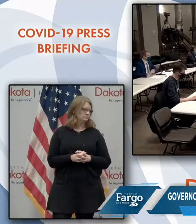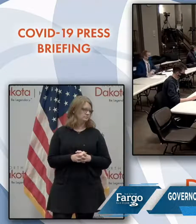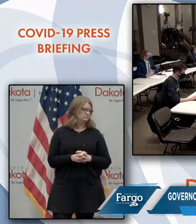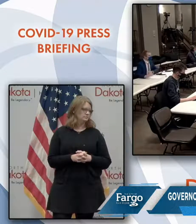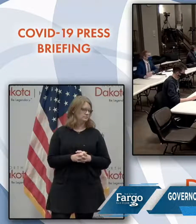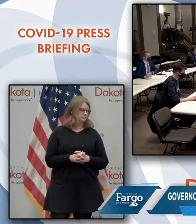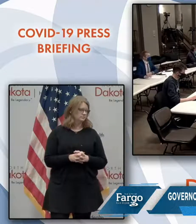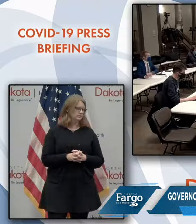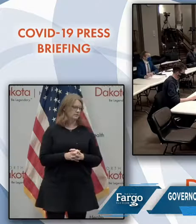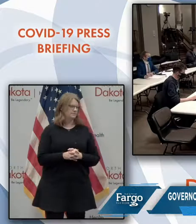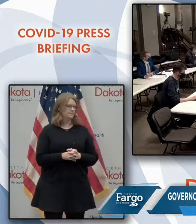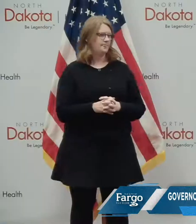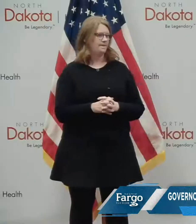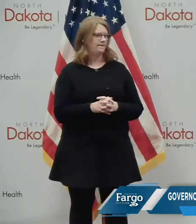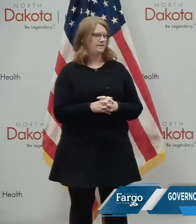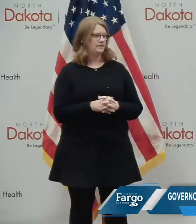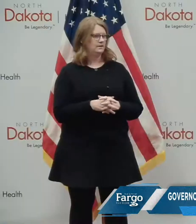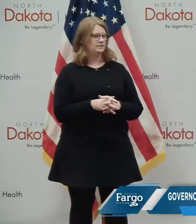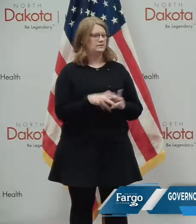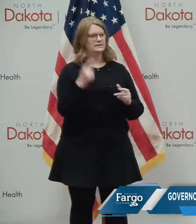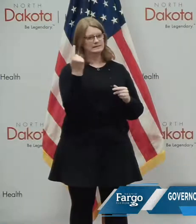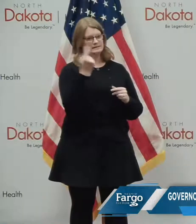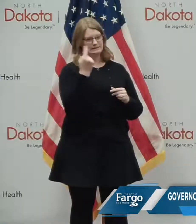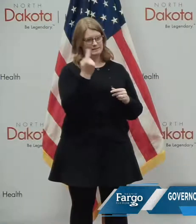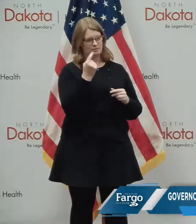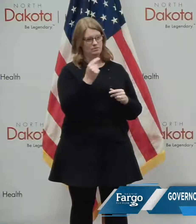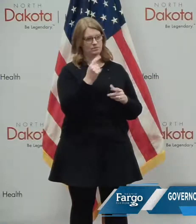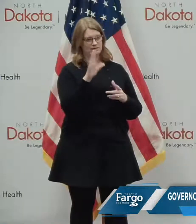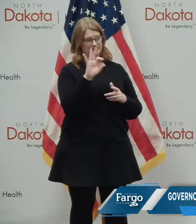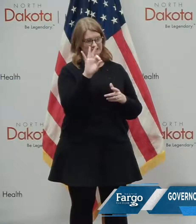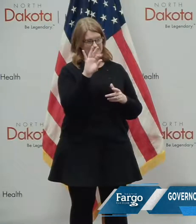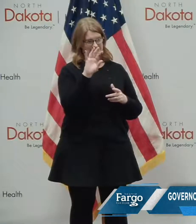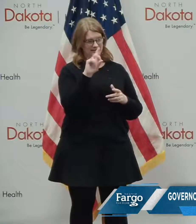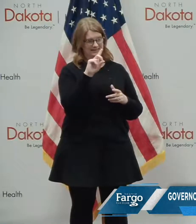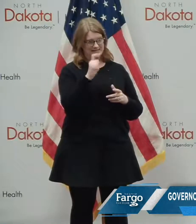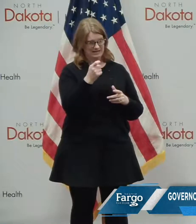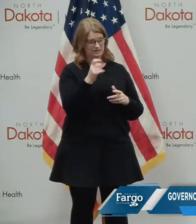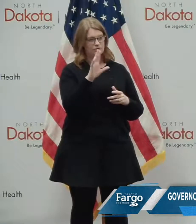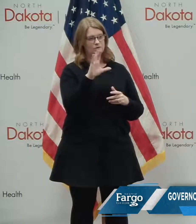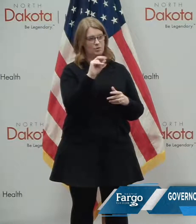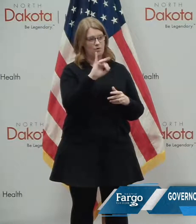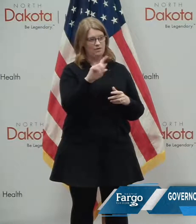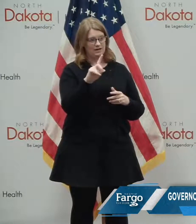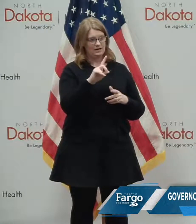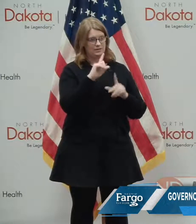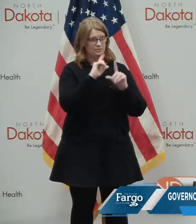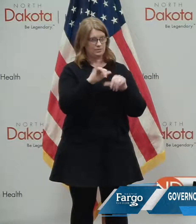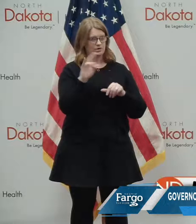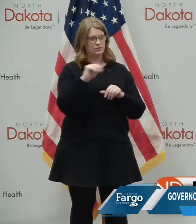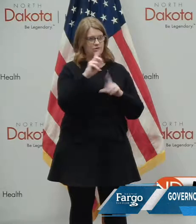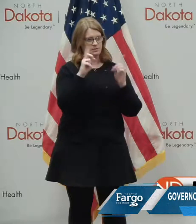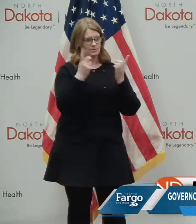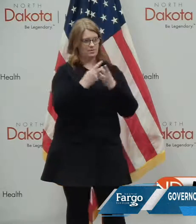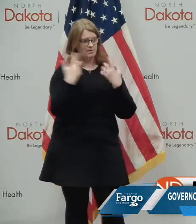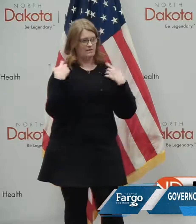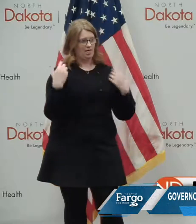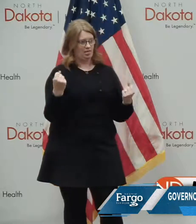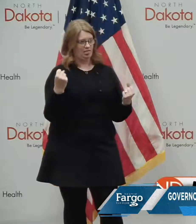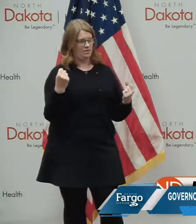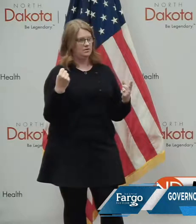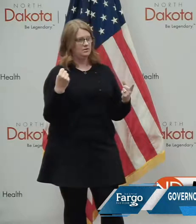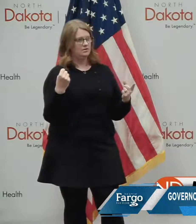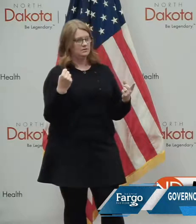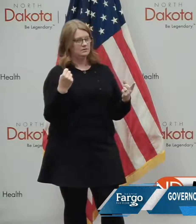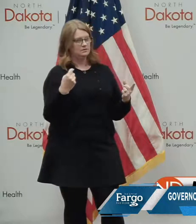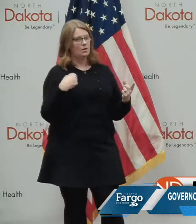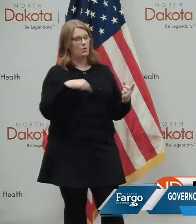Yeah, so when somebody with COVID-19 is reported to the North Dakota Department of Health, we follow